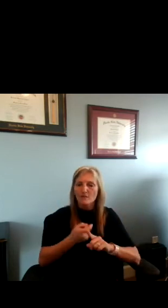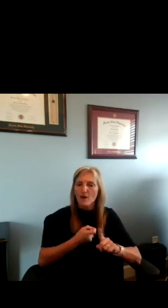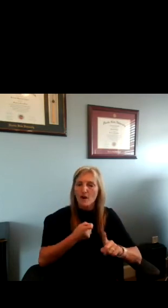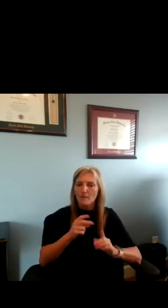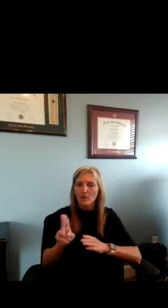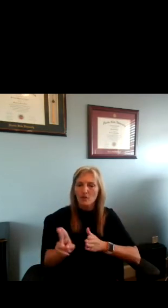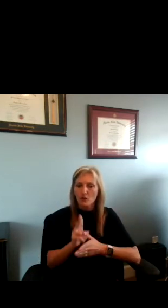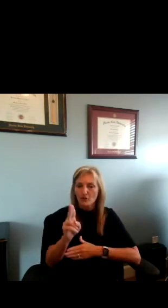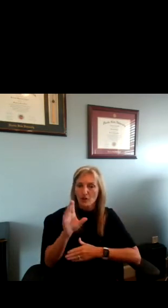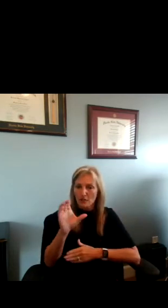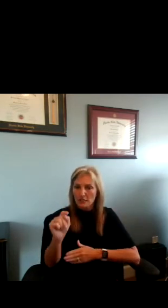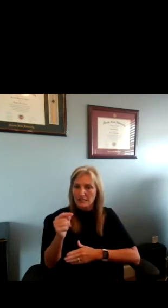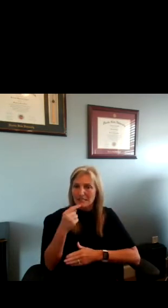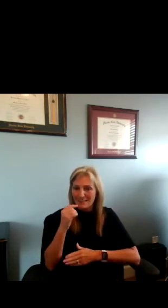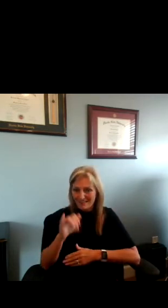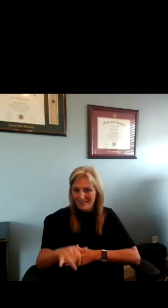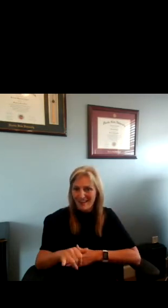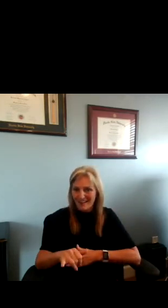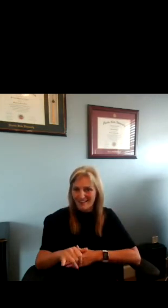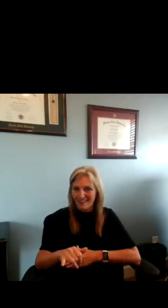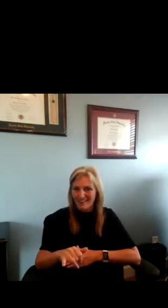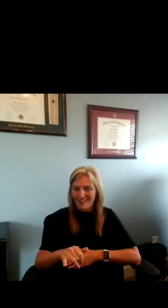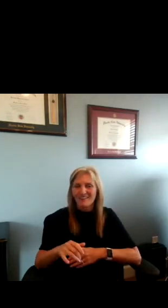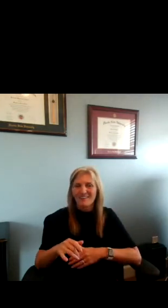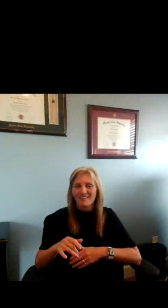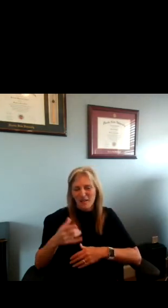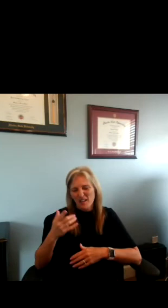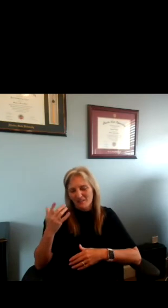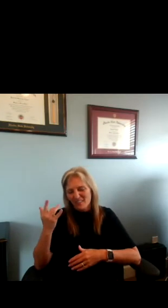that says that, since this conversation is about research.